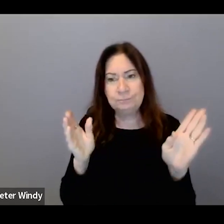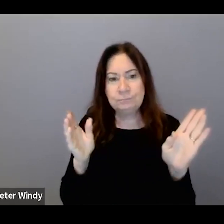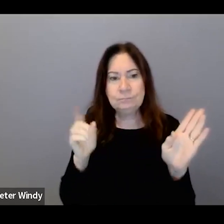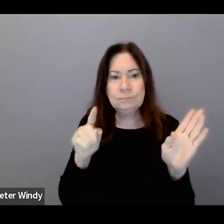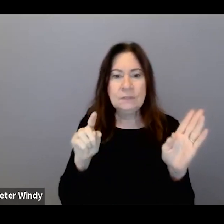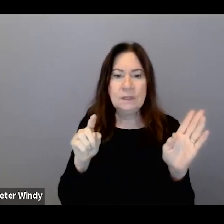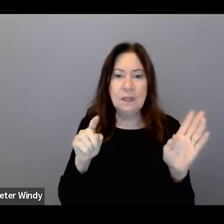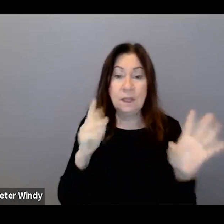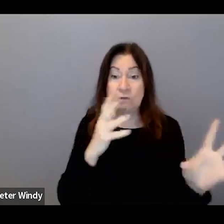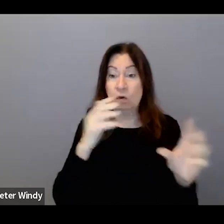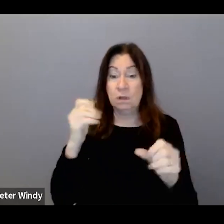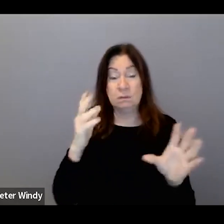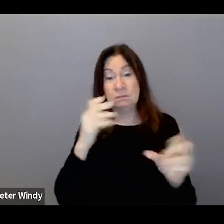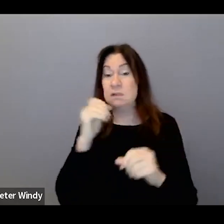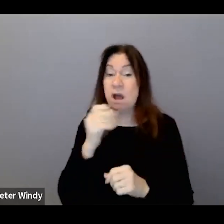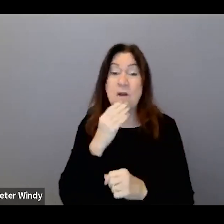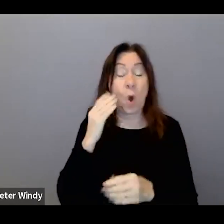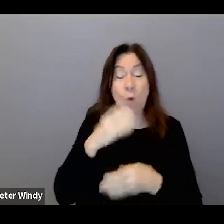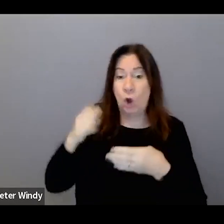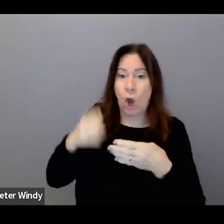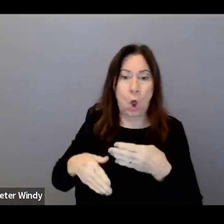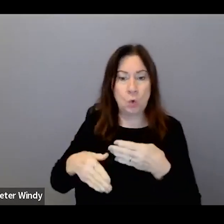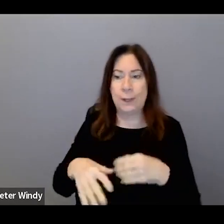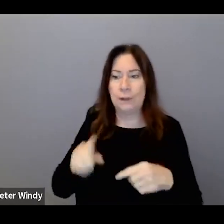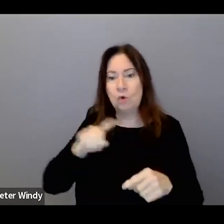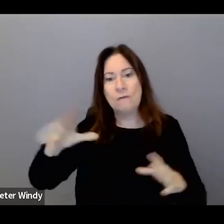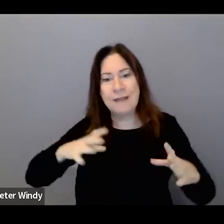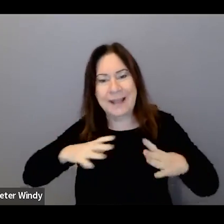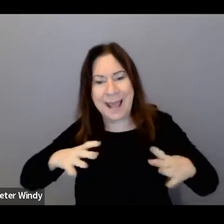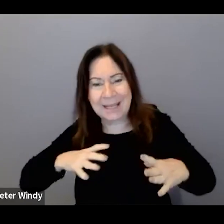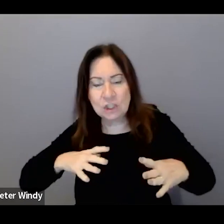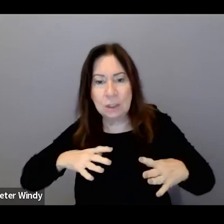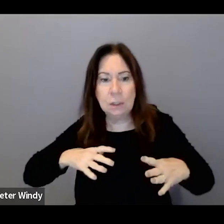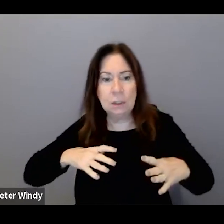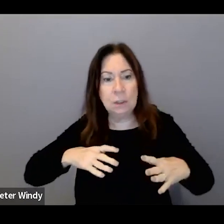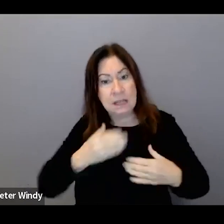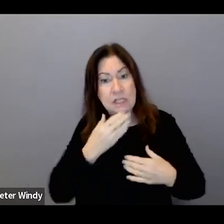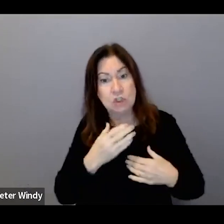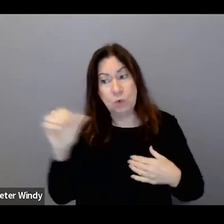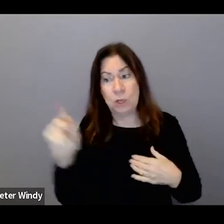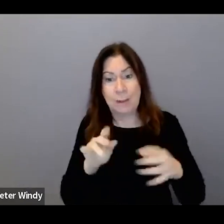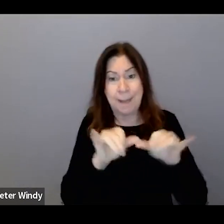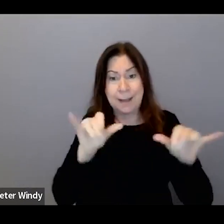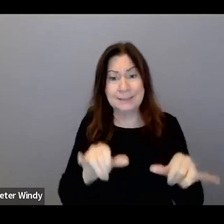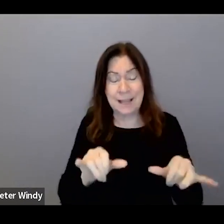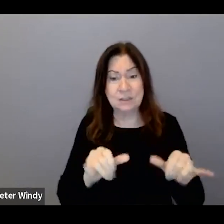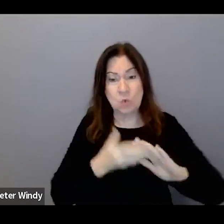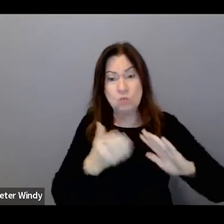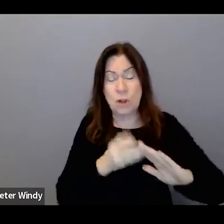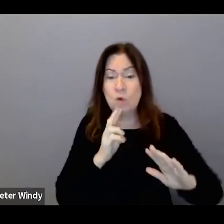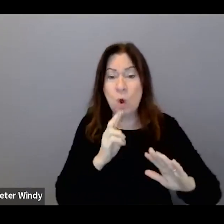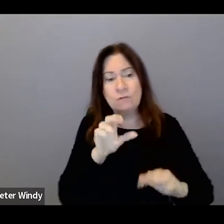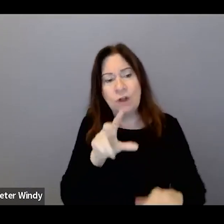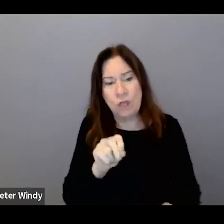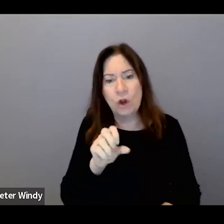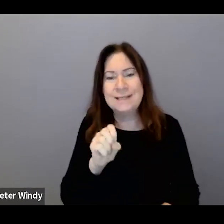for a long weekend or something like that, or a vacation, it's a good idea to flush your water system for 30 seconds or so when you get back. And